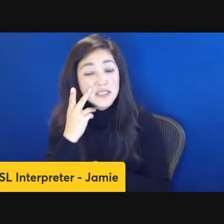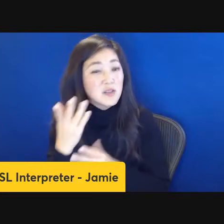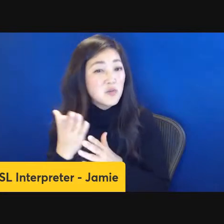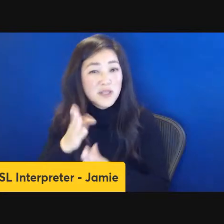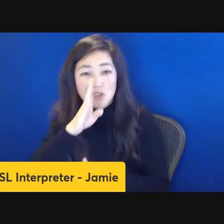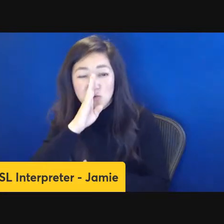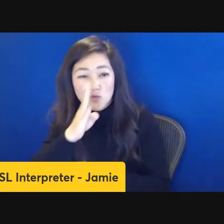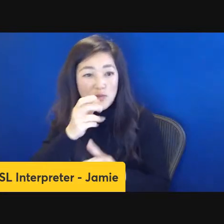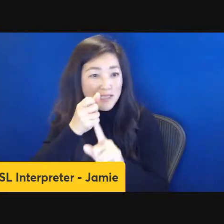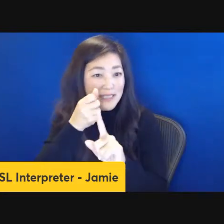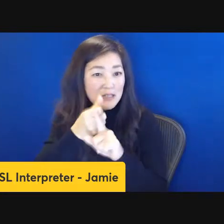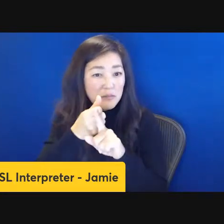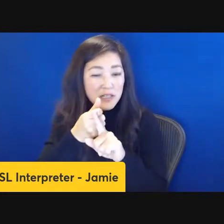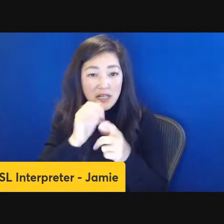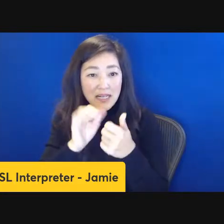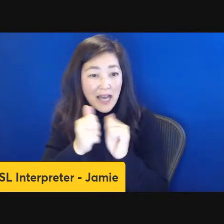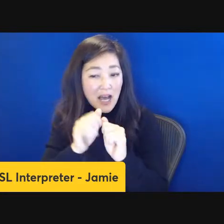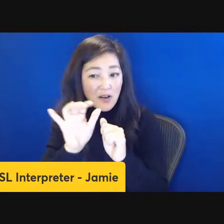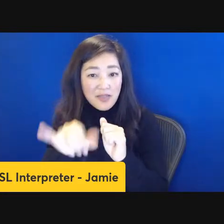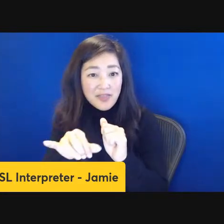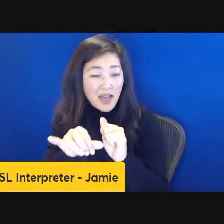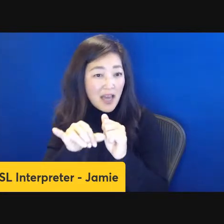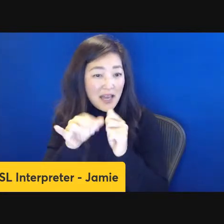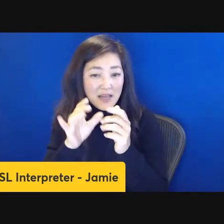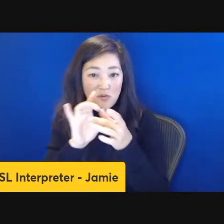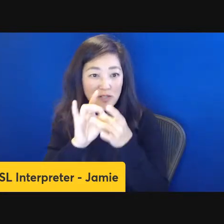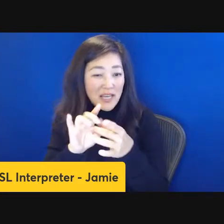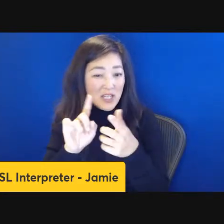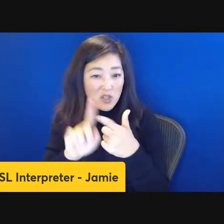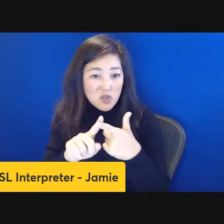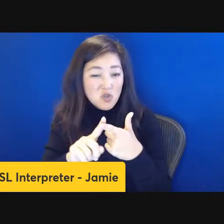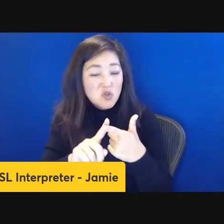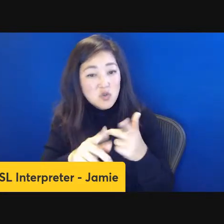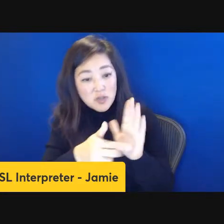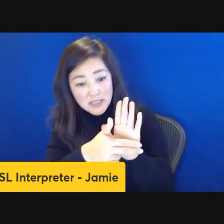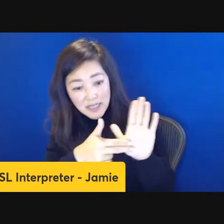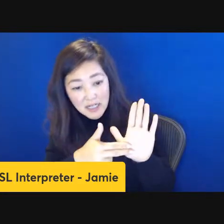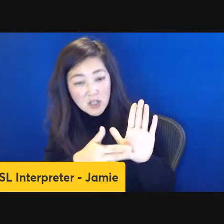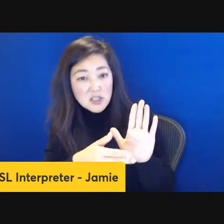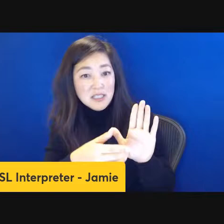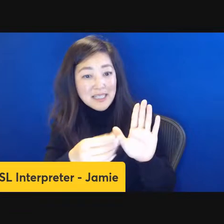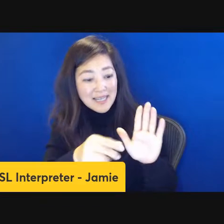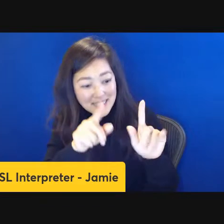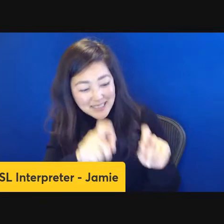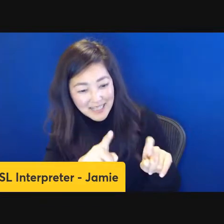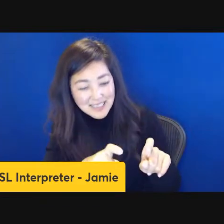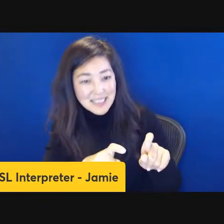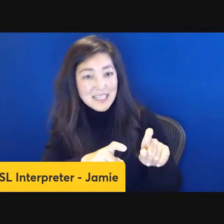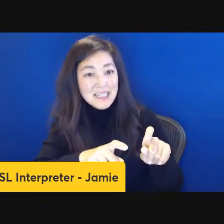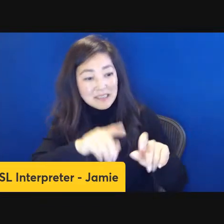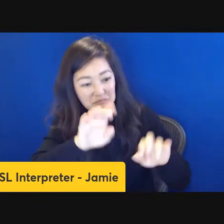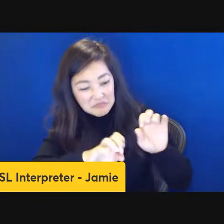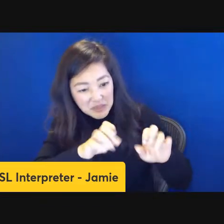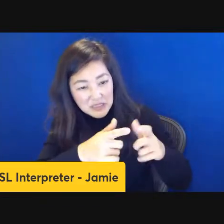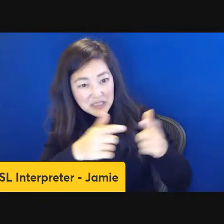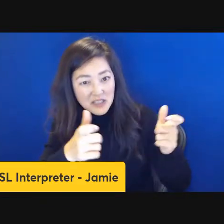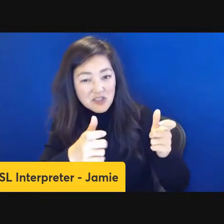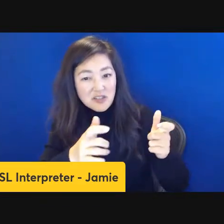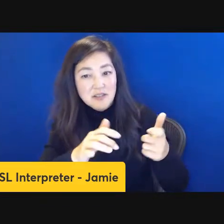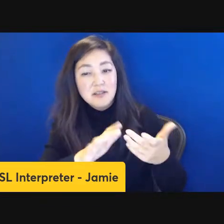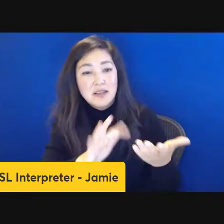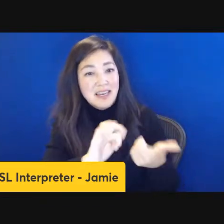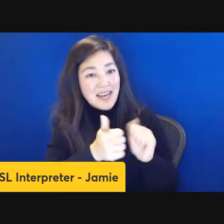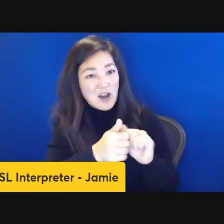what this does in terms of, in fact, of diagnostics and therefore the access to therapeutic strategies there. So really what I want to